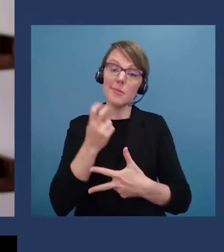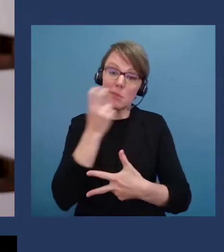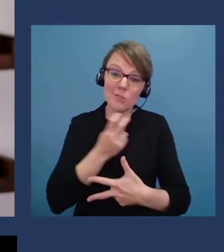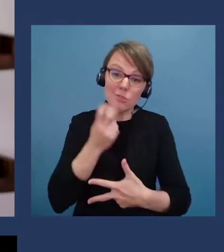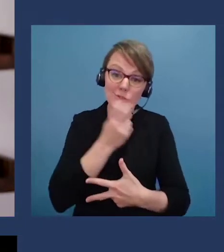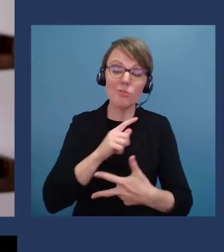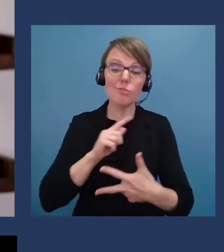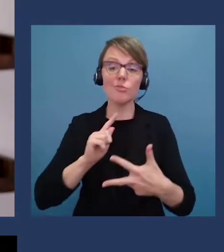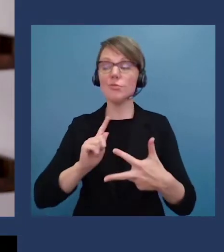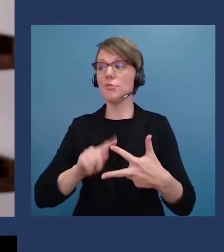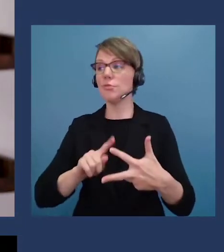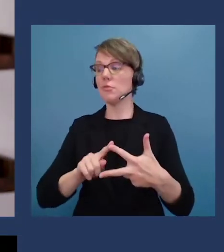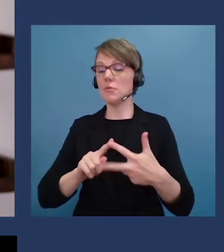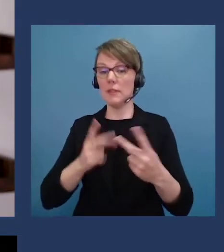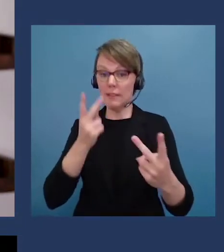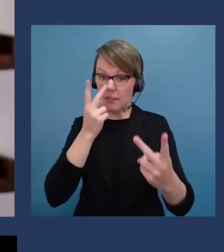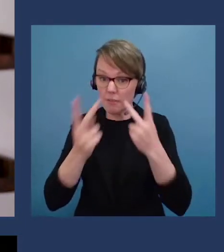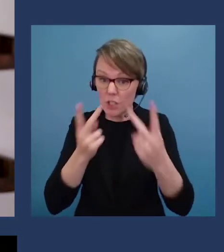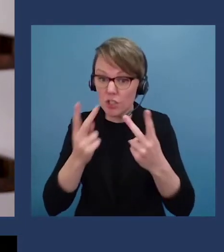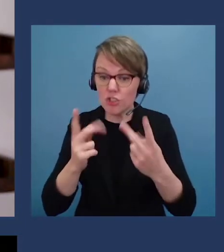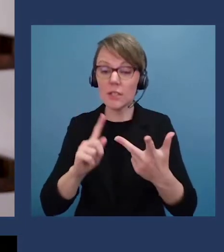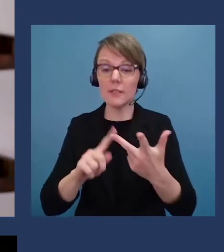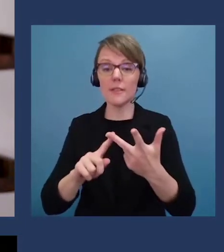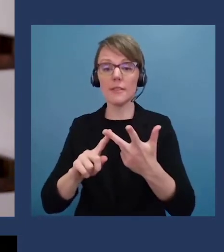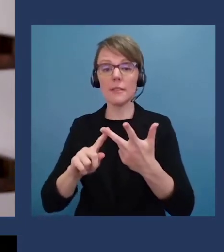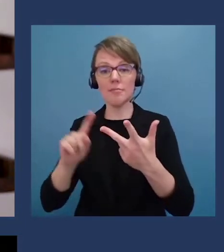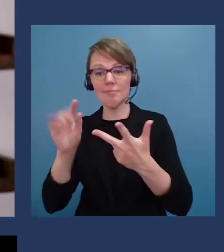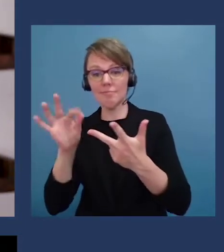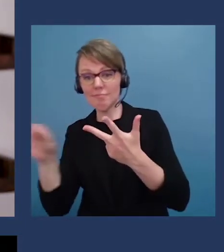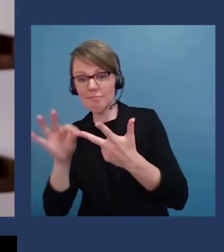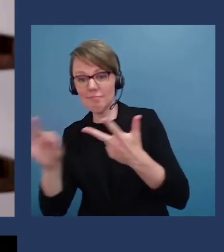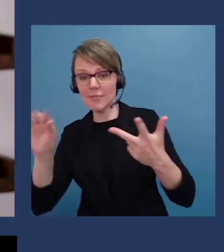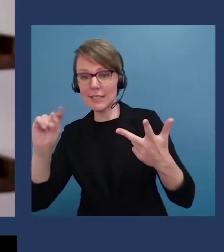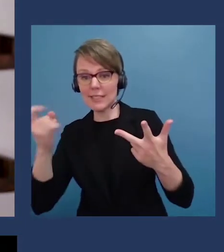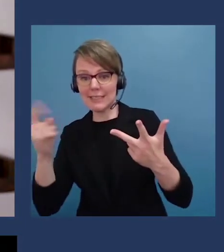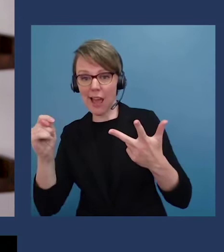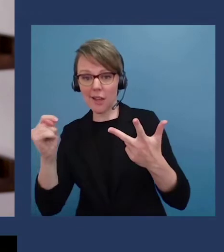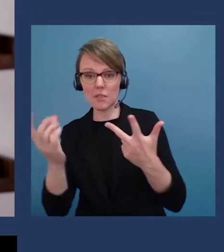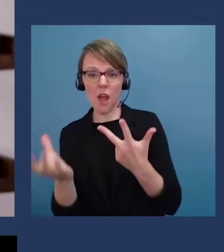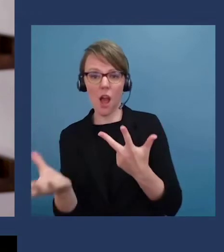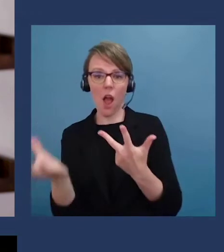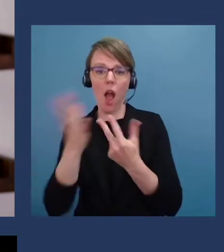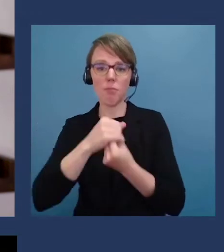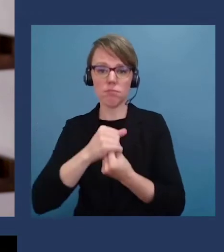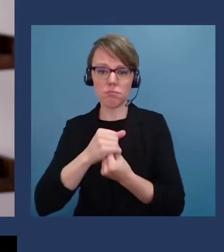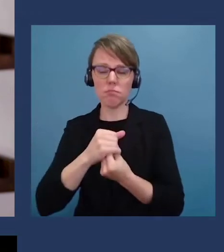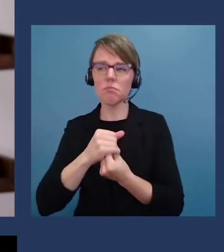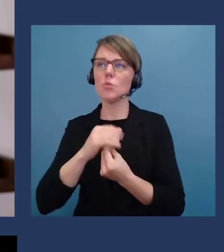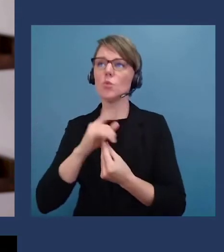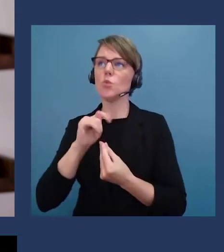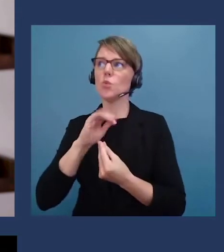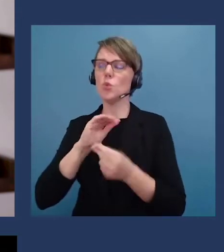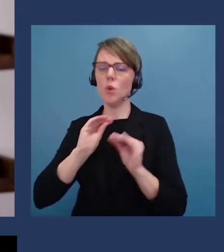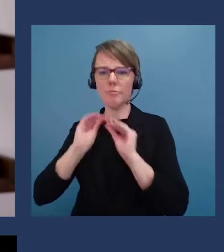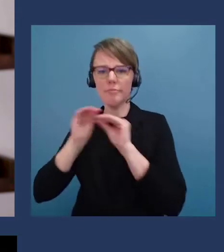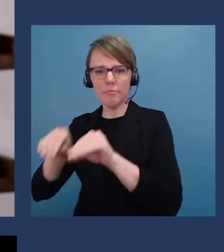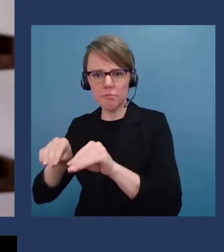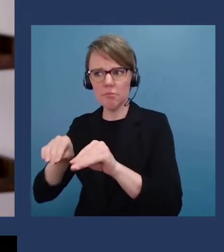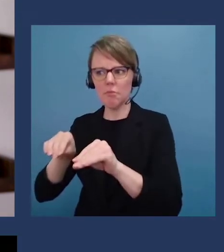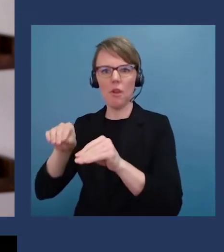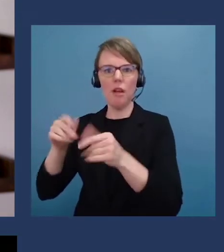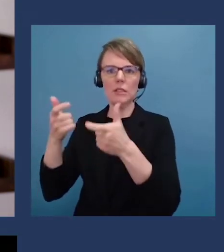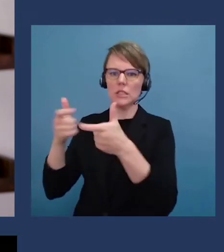deep empathy for the needs out there in the marketplace. That's been translated into this